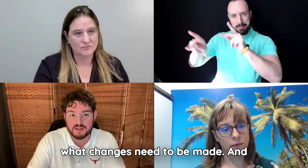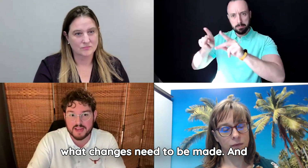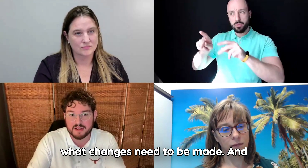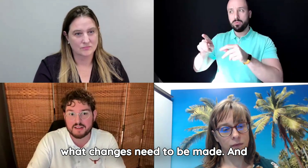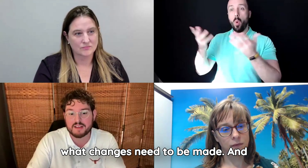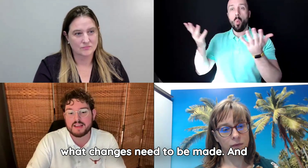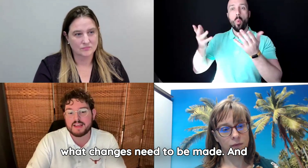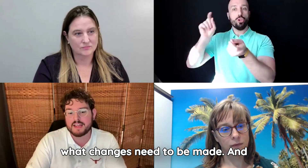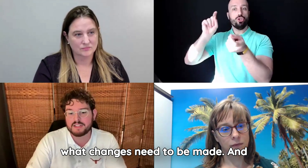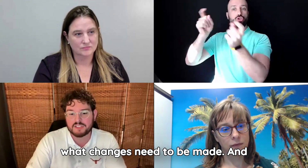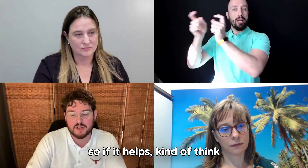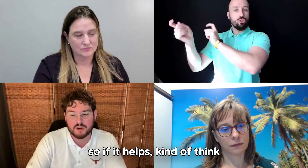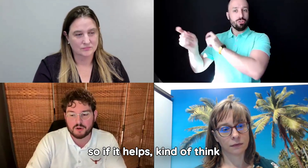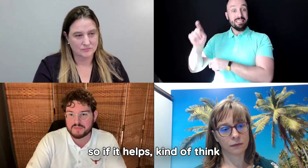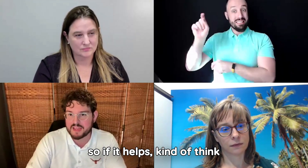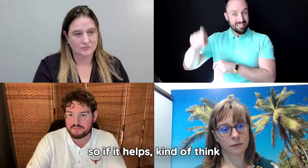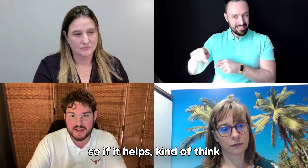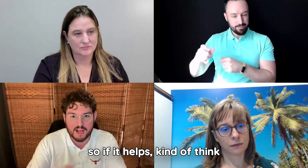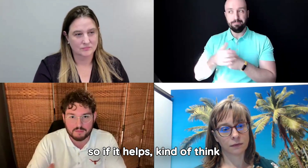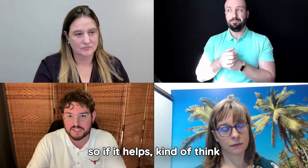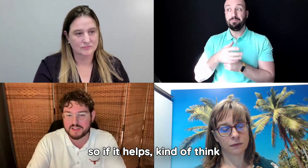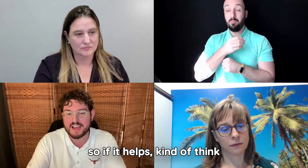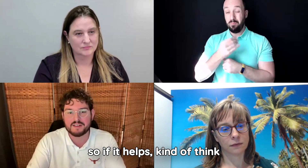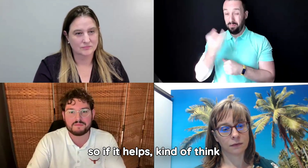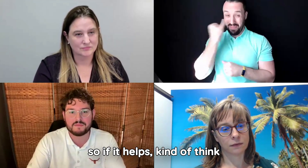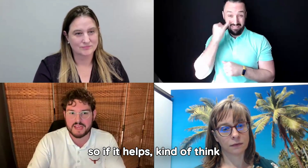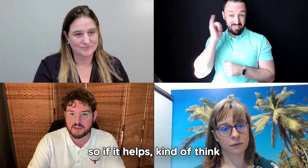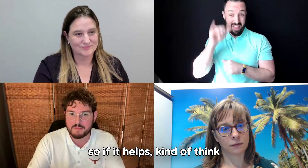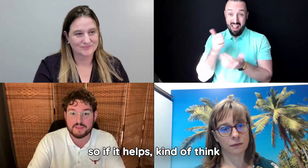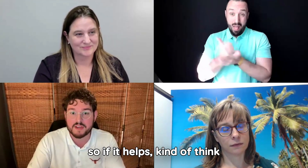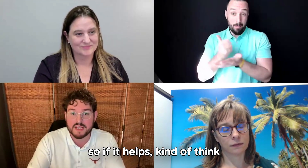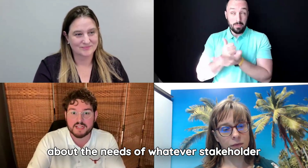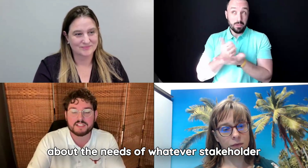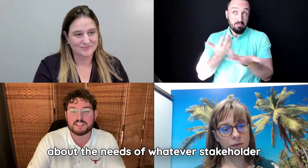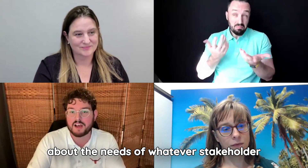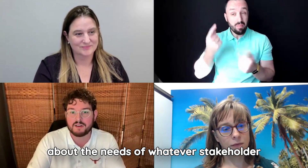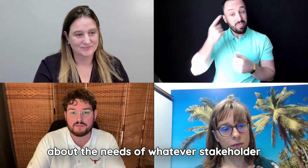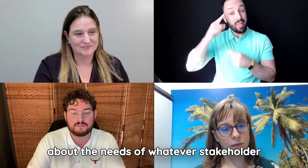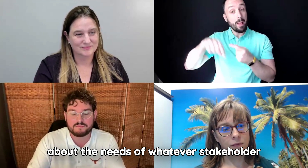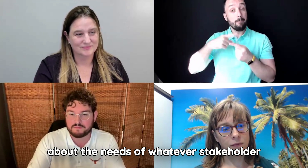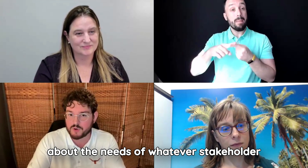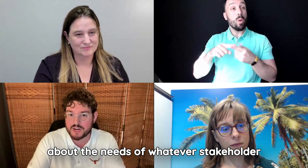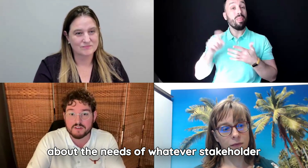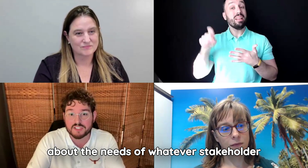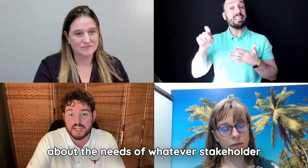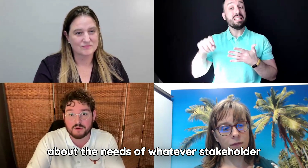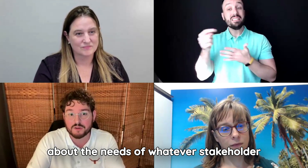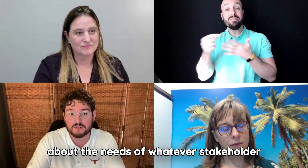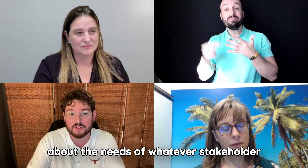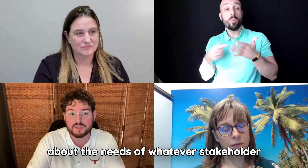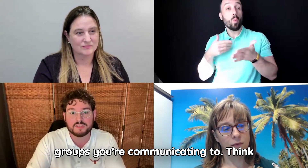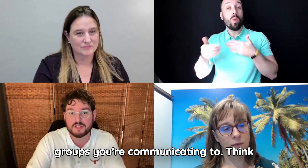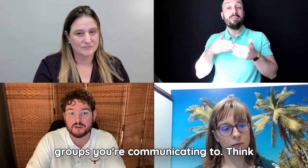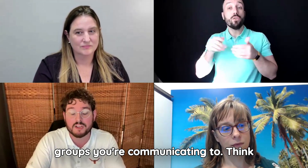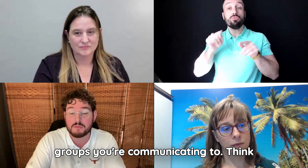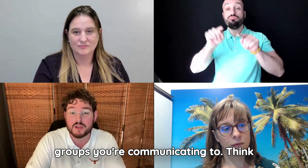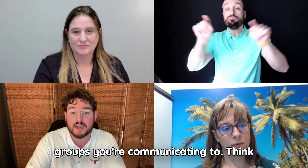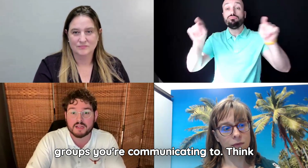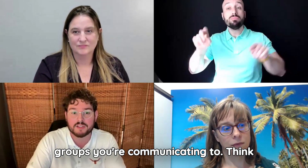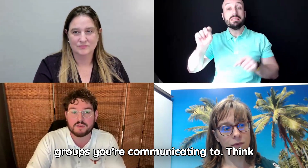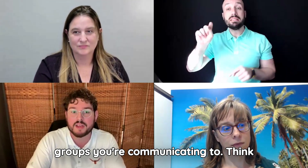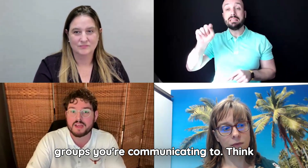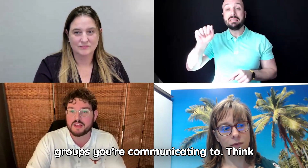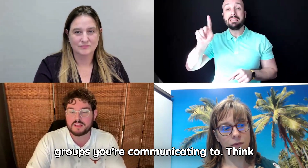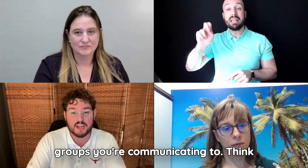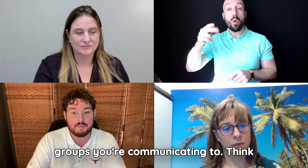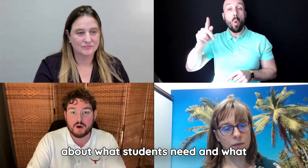changes need to be made. And so if it helps, kind of think about the needs of whatever stakeholder groups you're